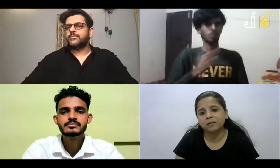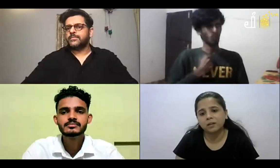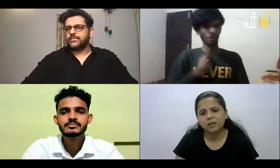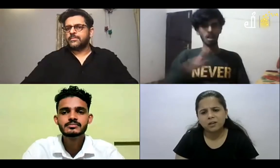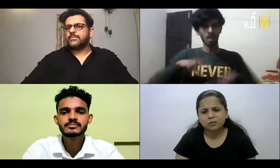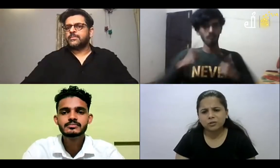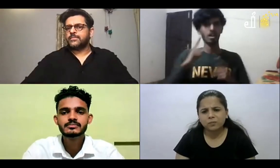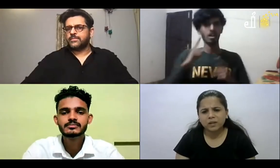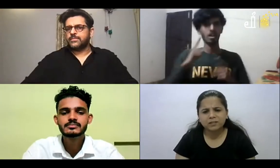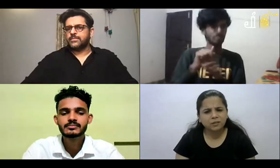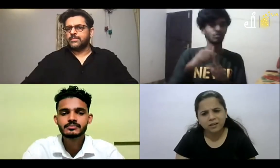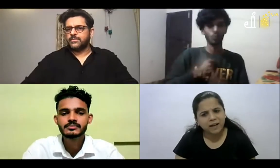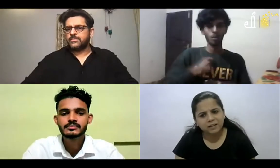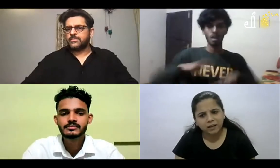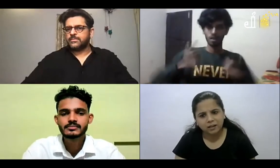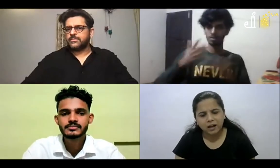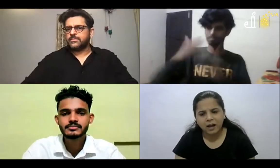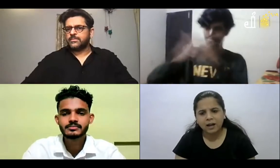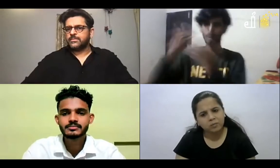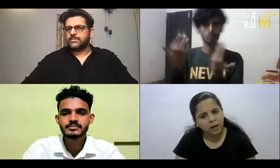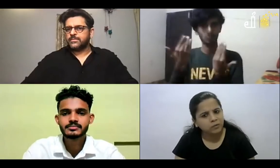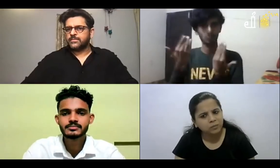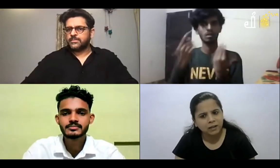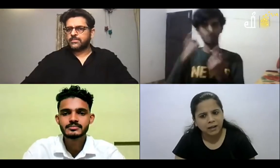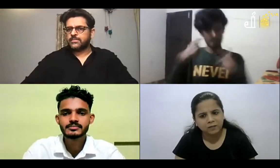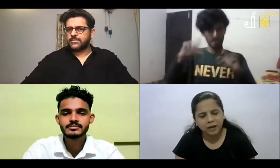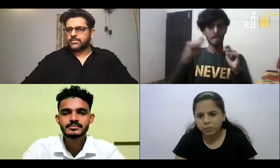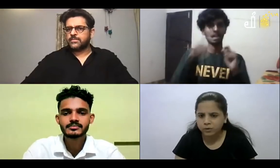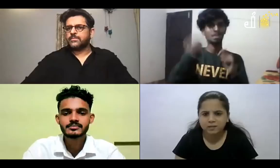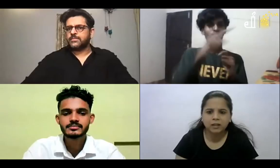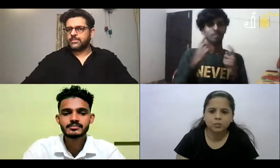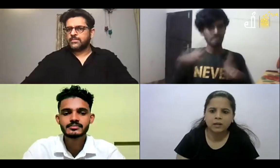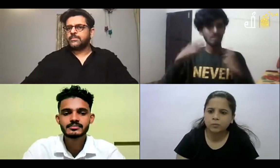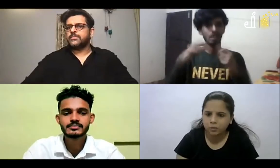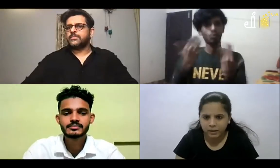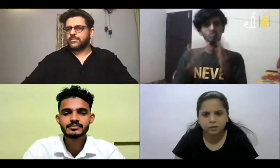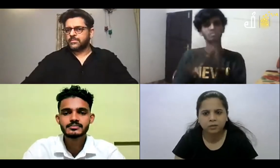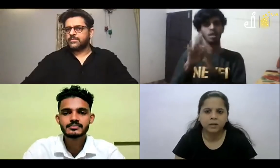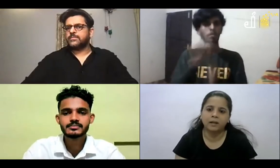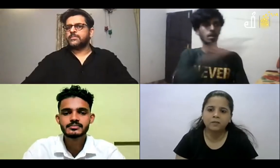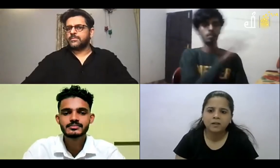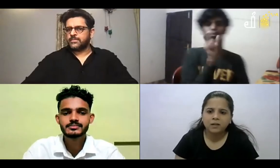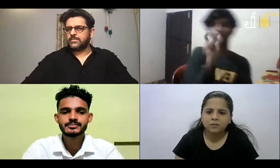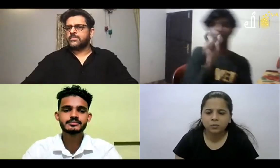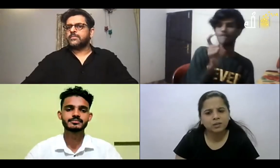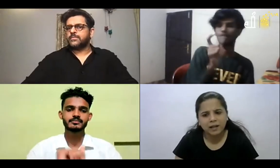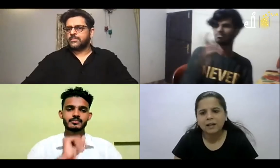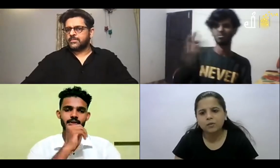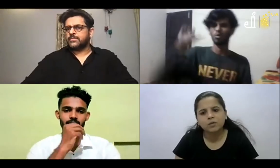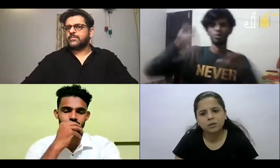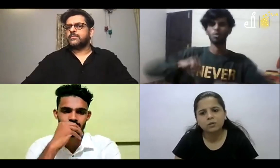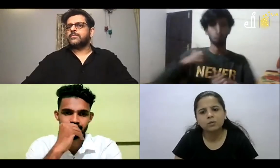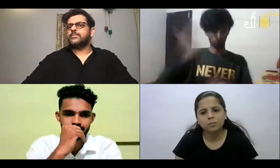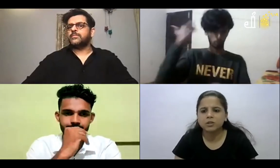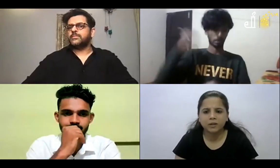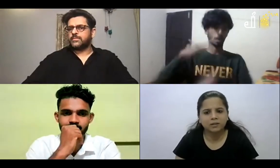about that thing. So it's not the right thing. I am happy with my life, I'm progressing as well, I'm doing better in my life. So with the sign language